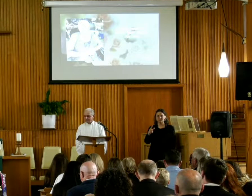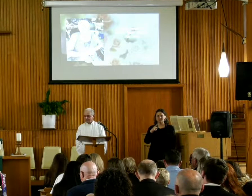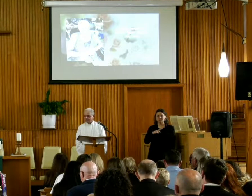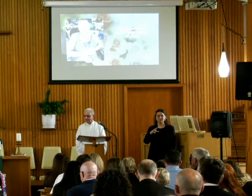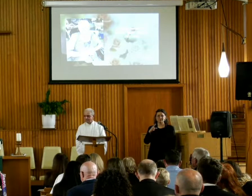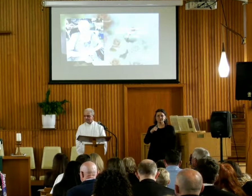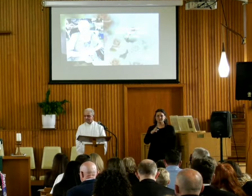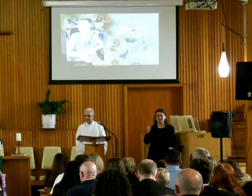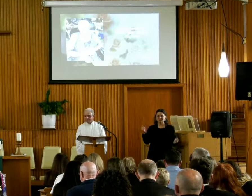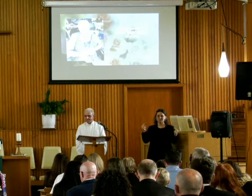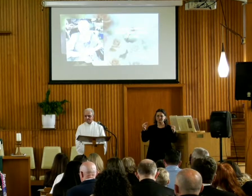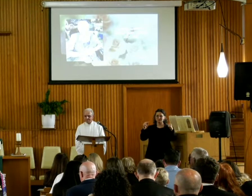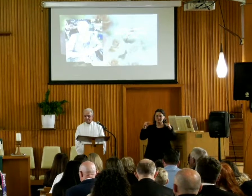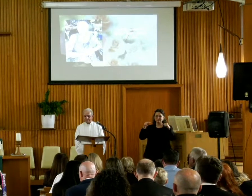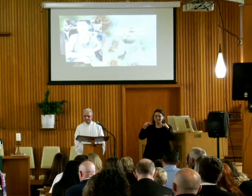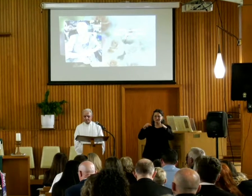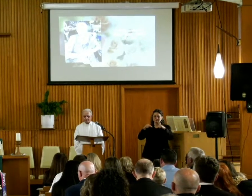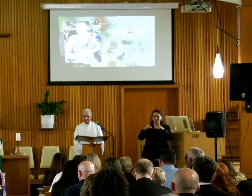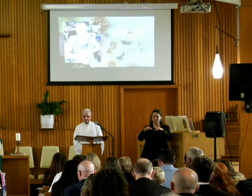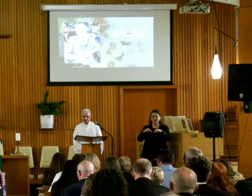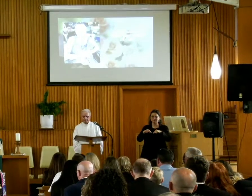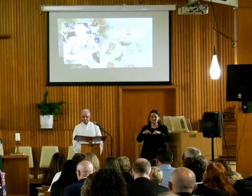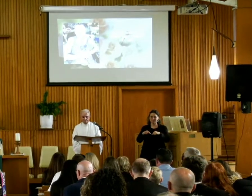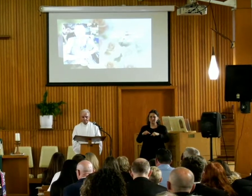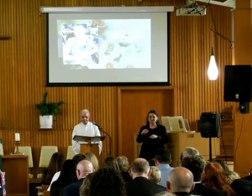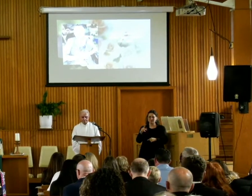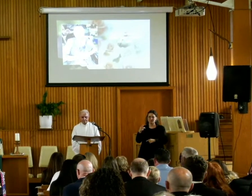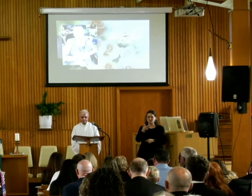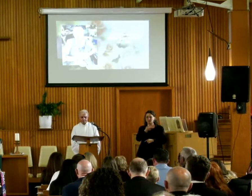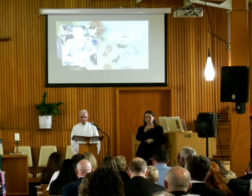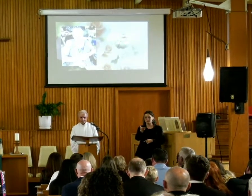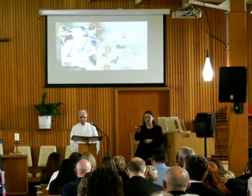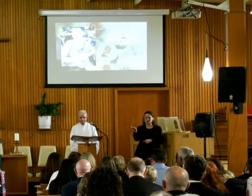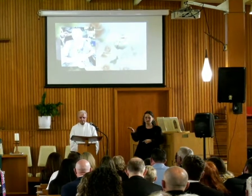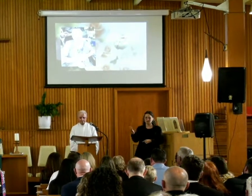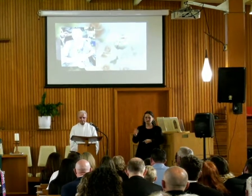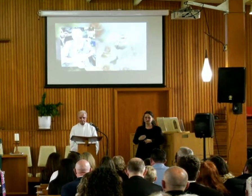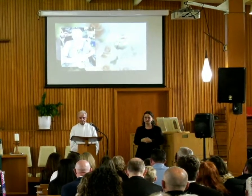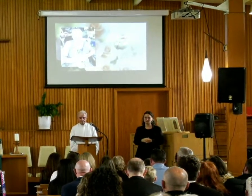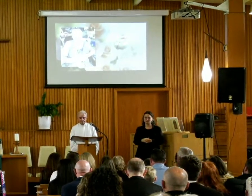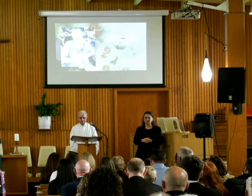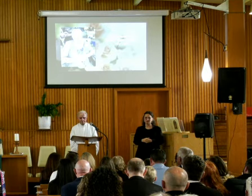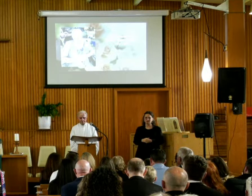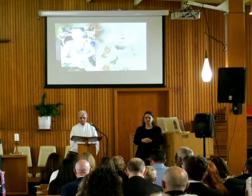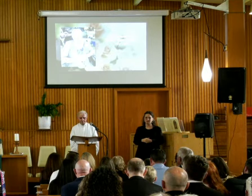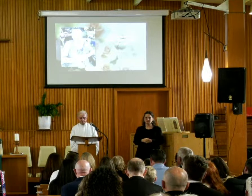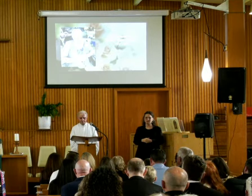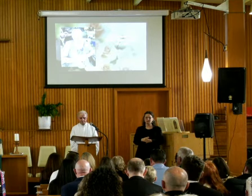There'll be